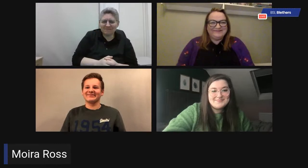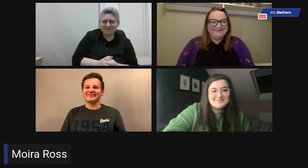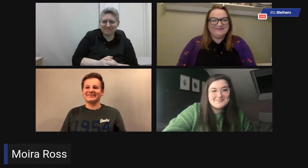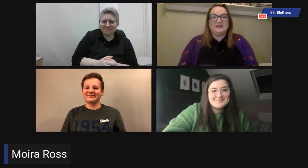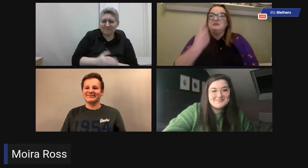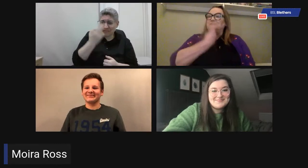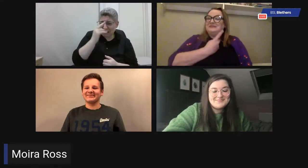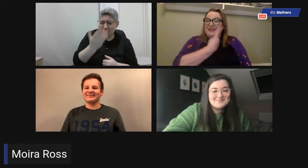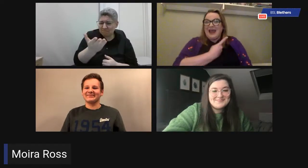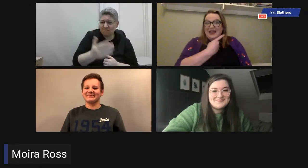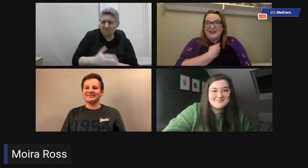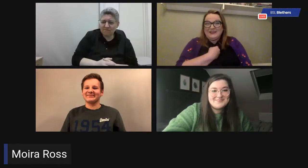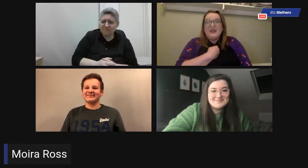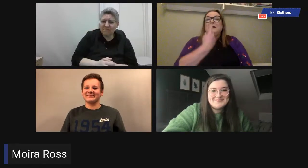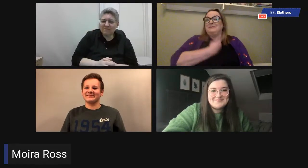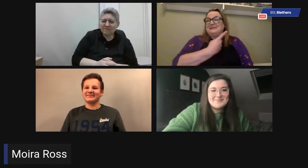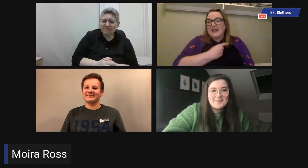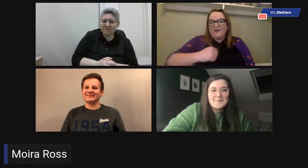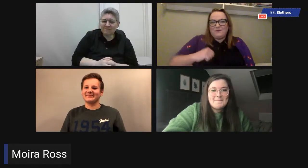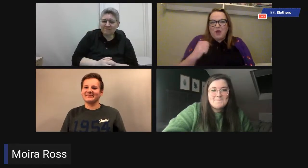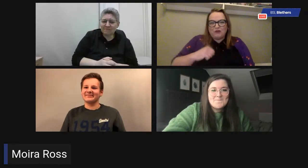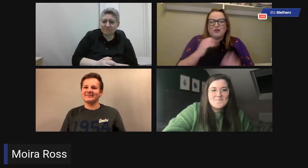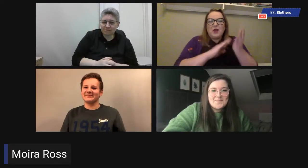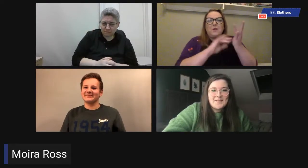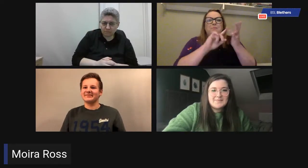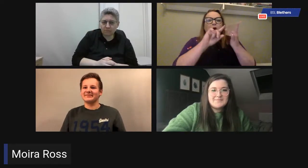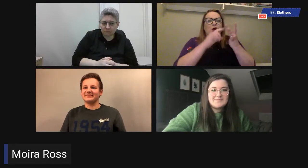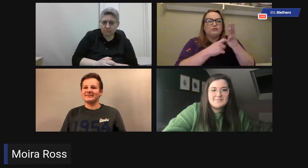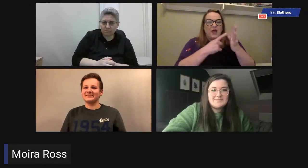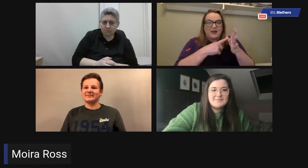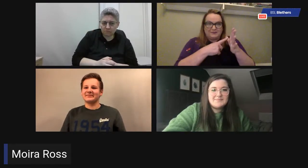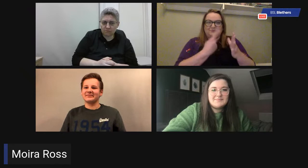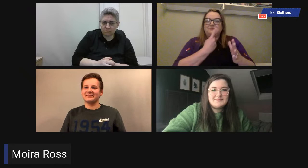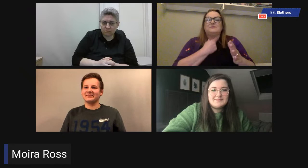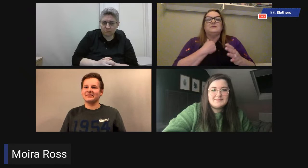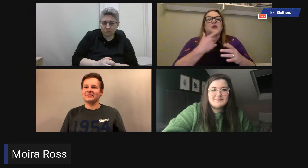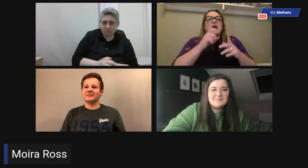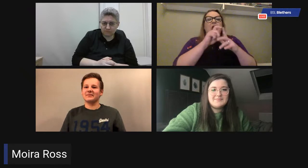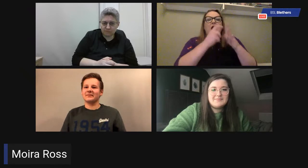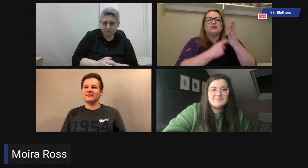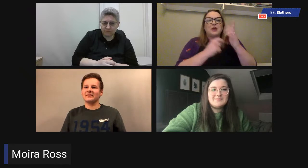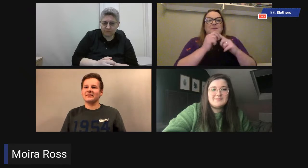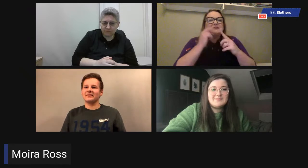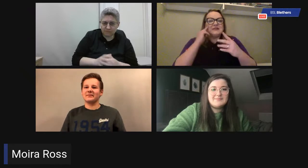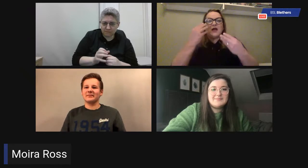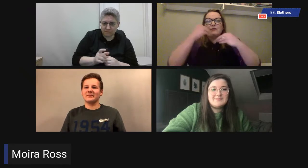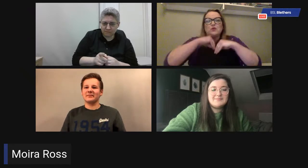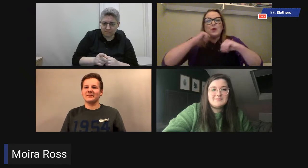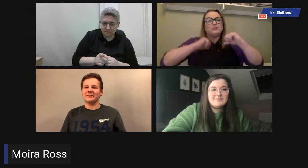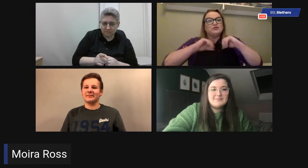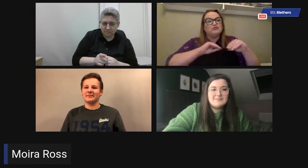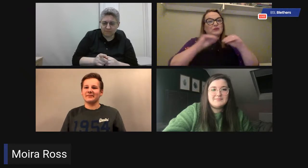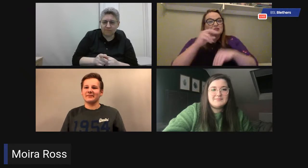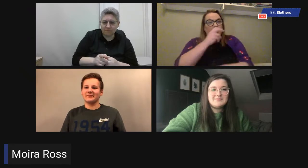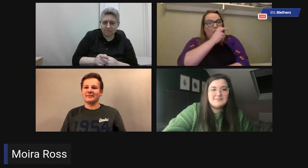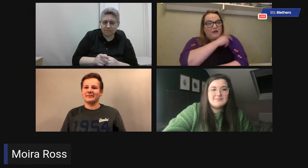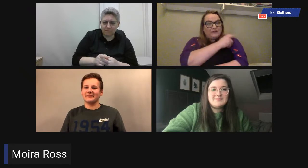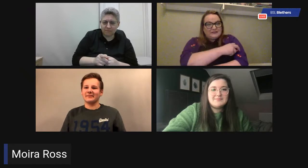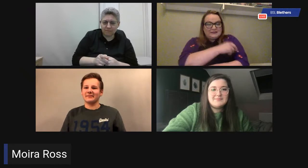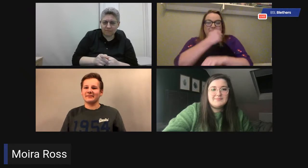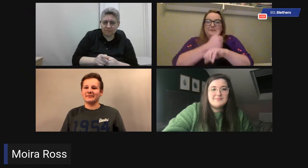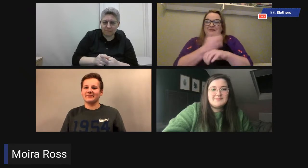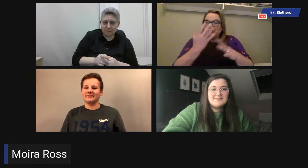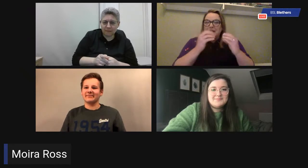that's Moira Ross. Hello, Moira. Do you want to introduce yourself? Hi there. Yeah, my name's Moira Ross, and I'm